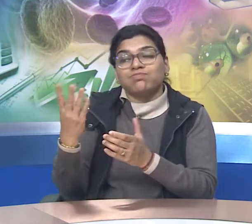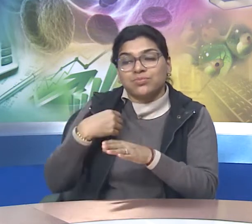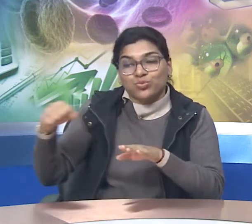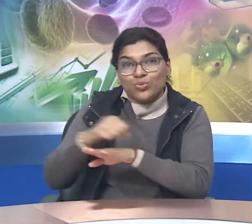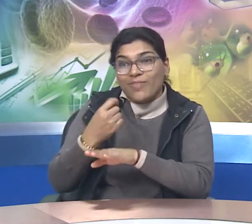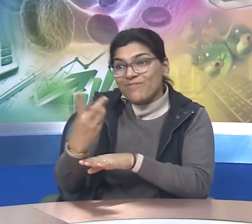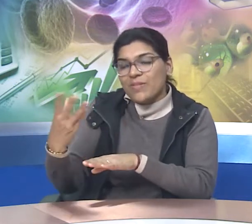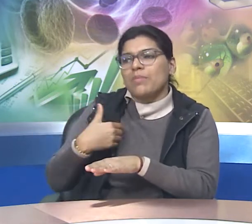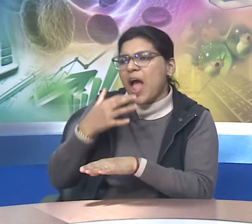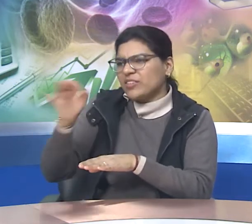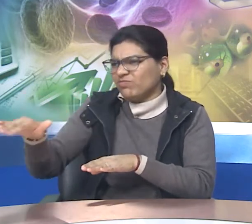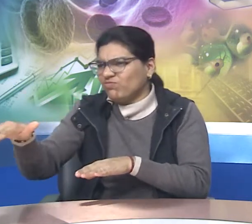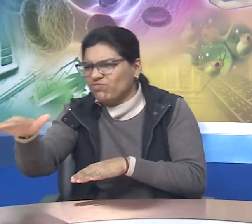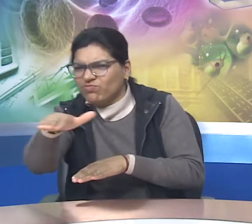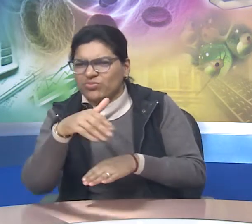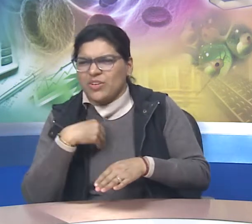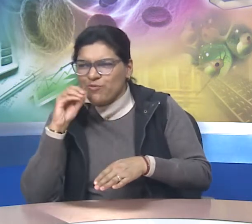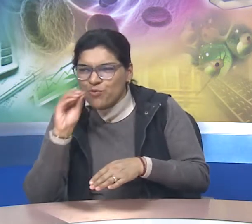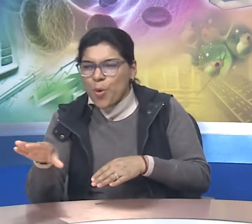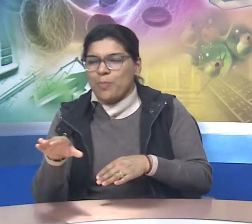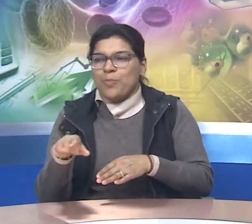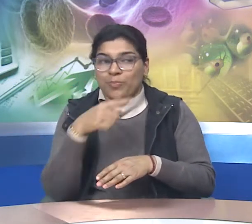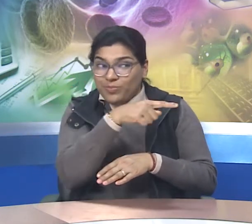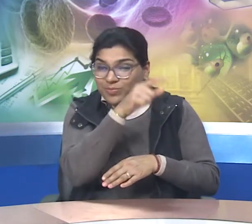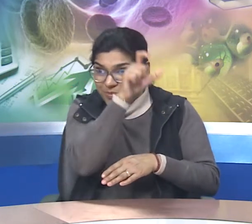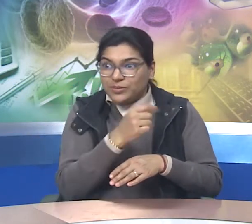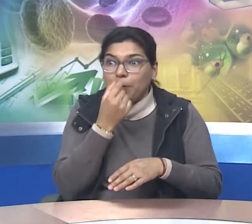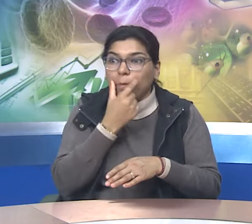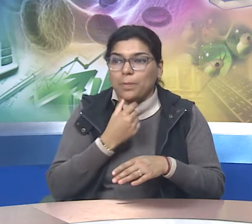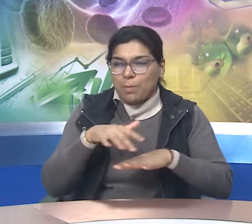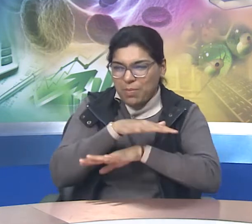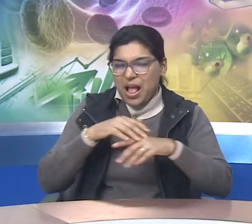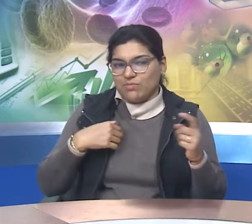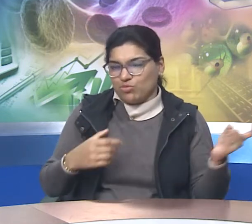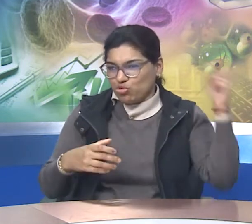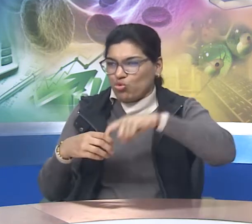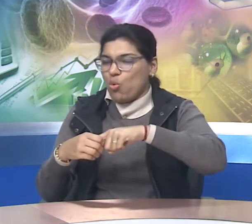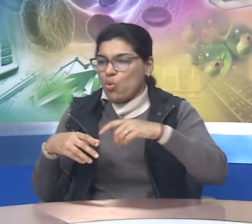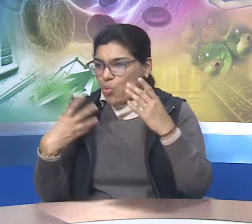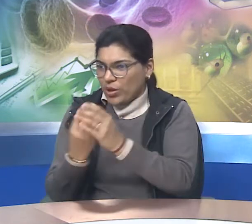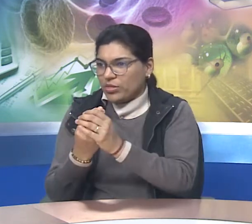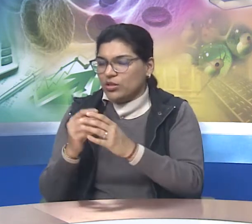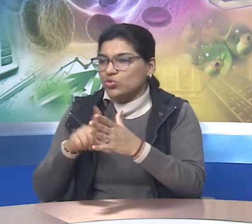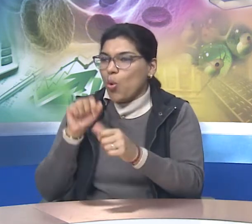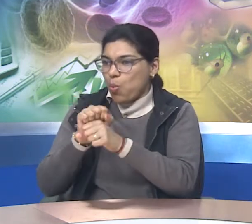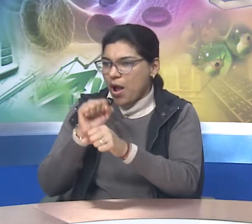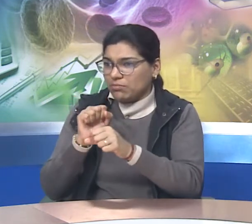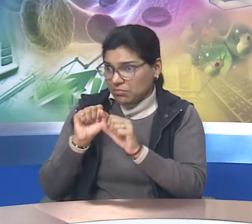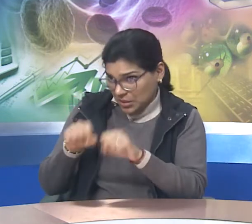I shall talk with my friends and see what they